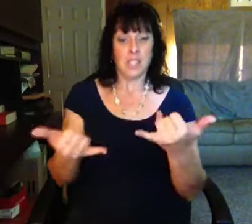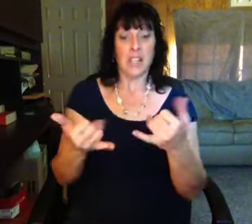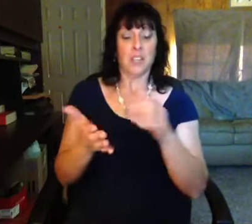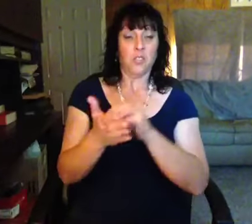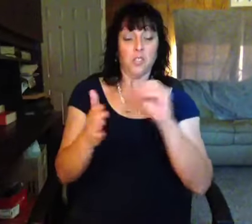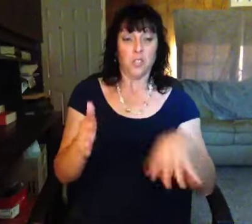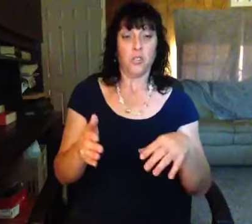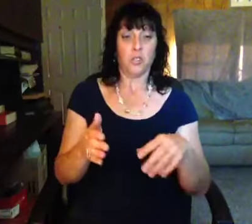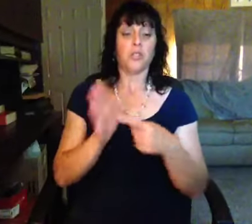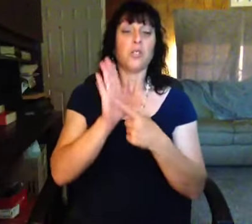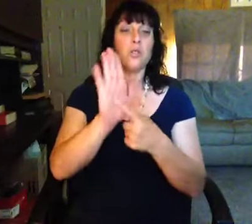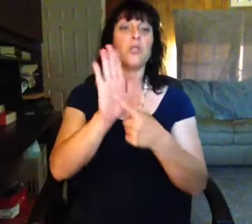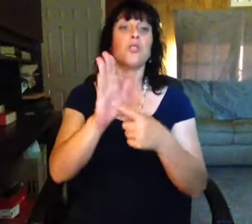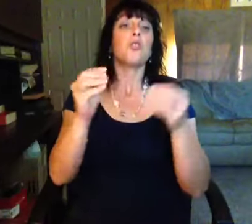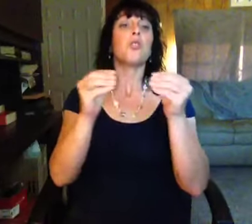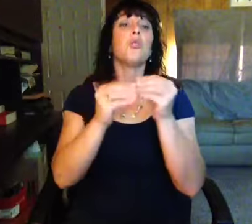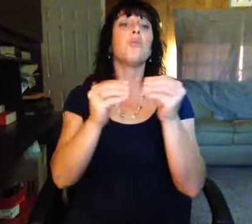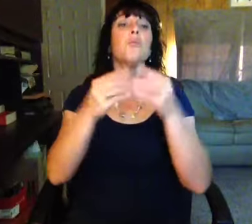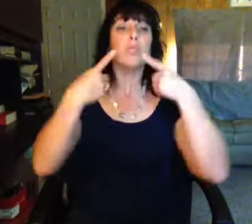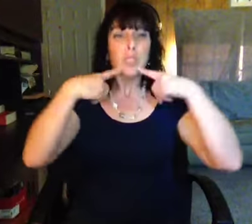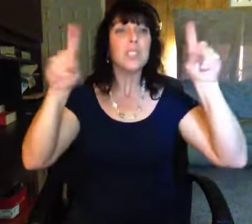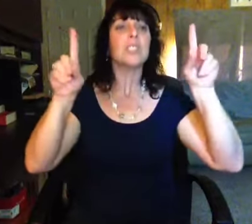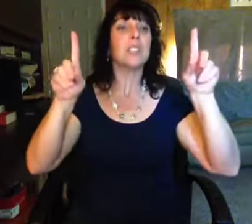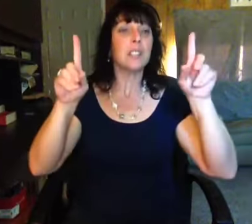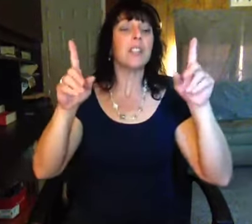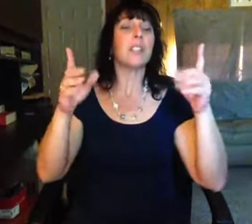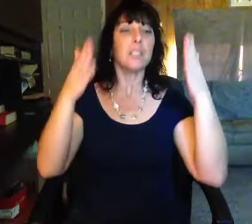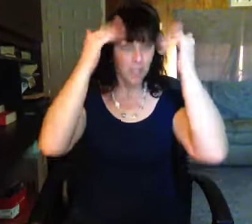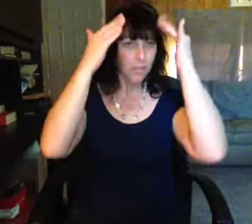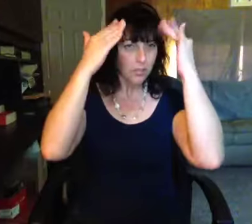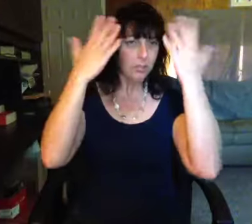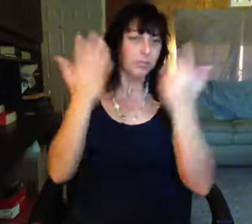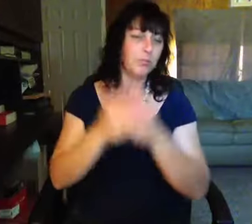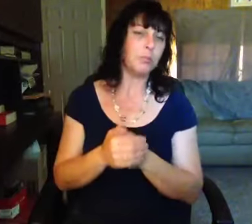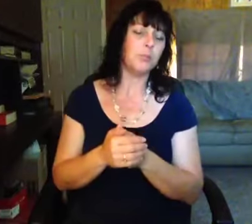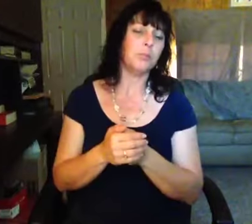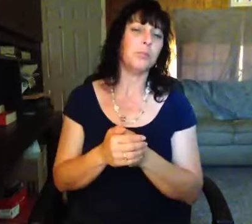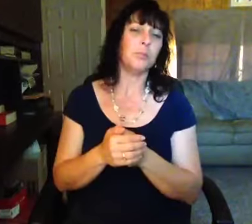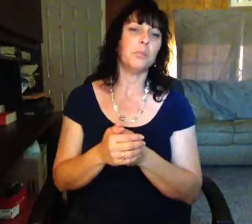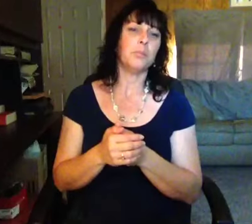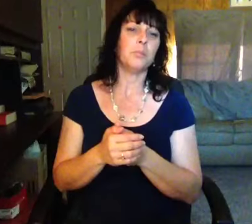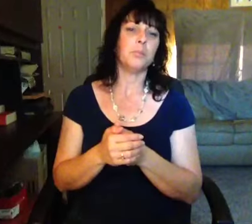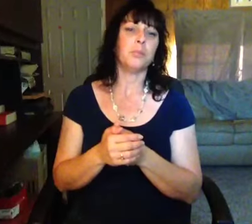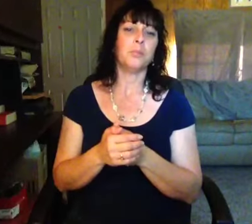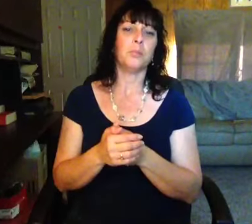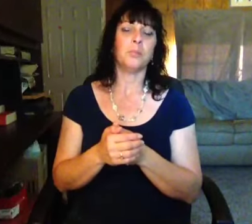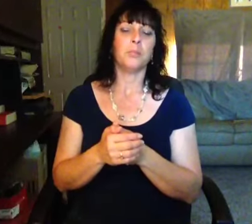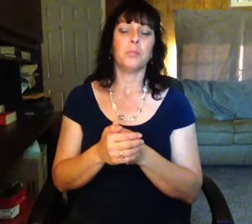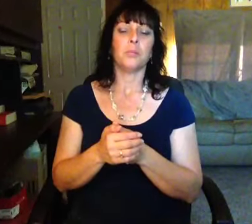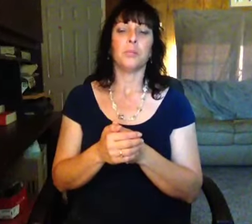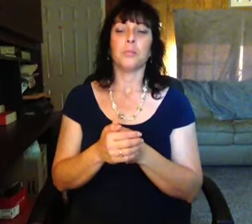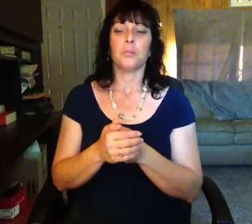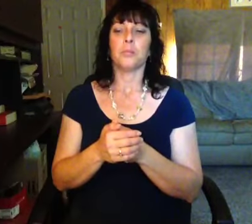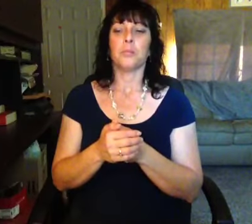mastery in a lot more of the core content we're going to be learning about. So what I have set up